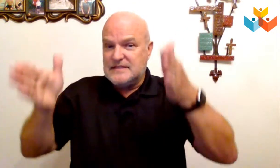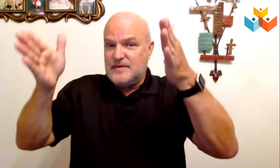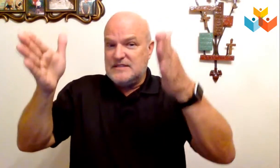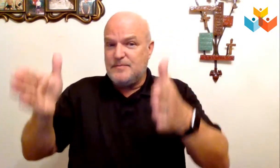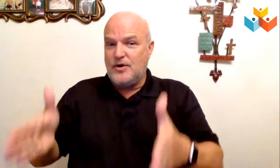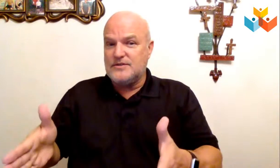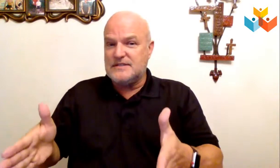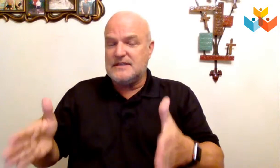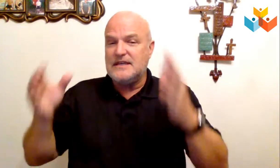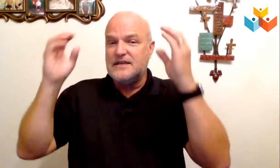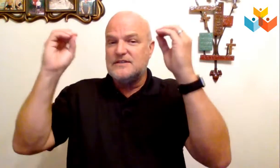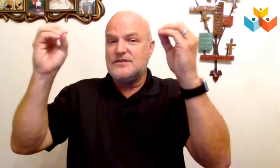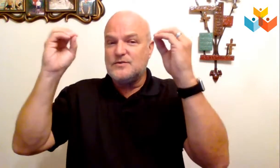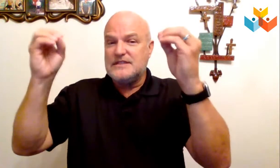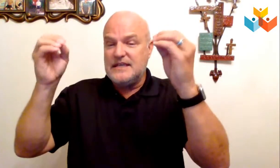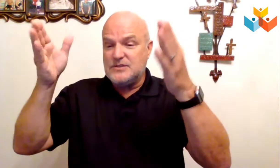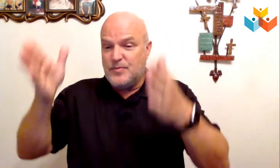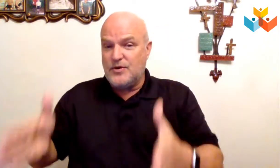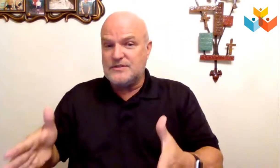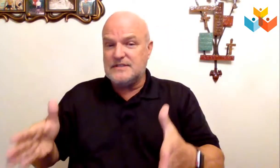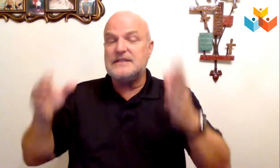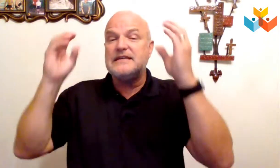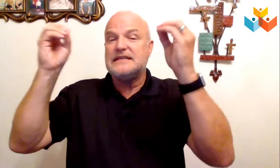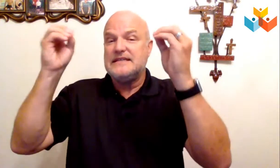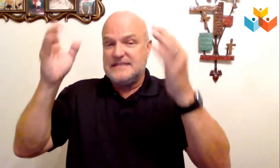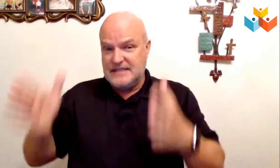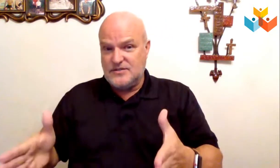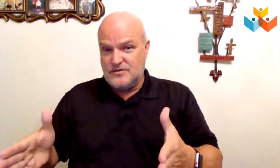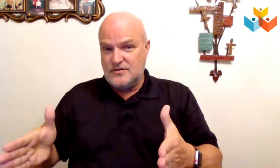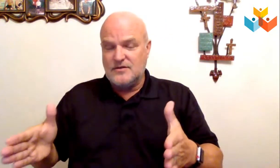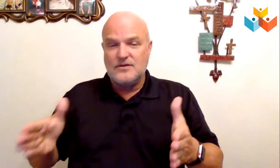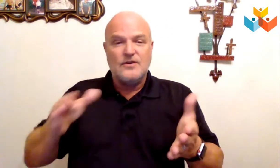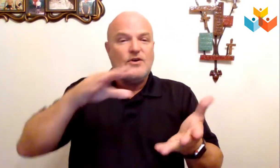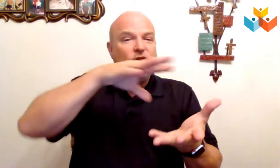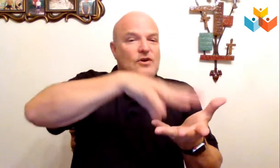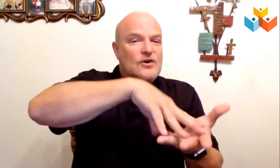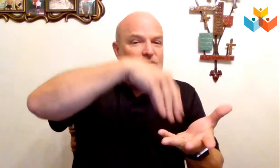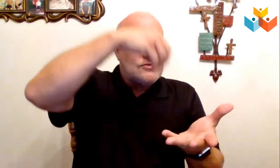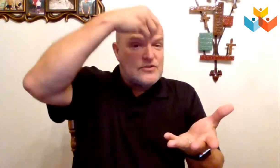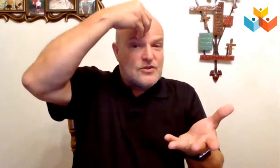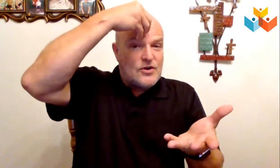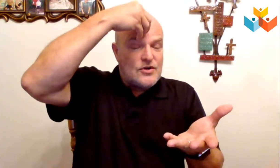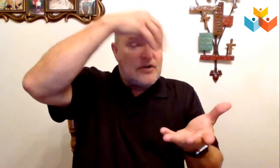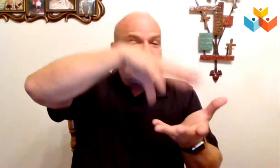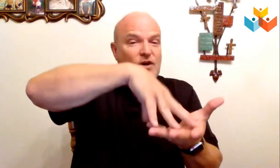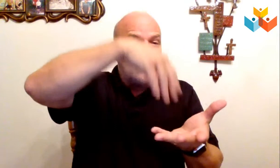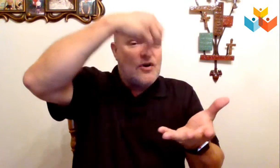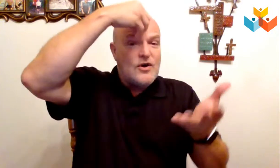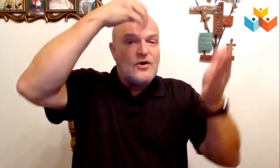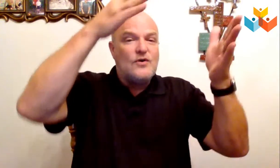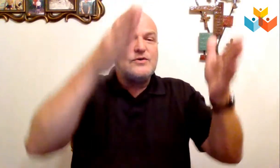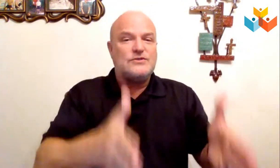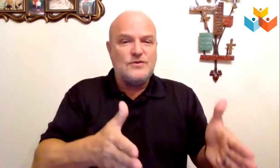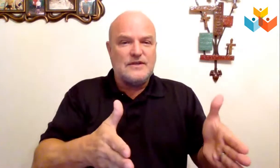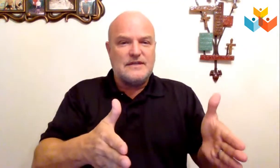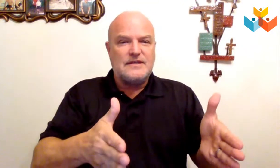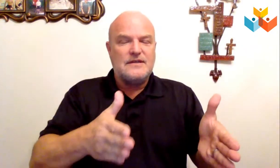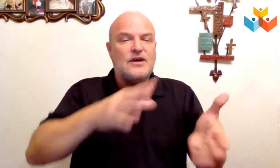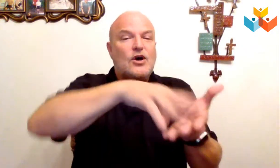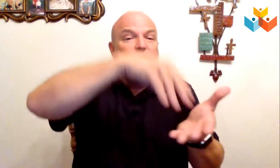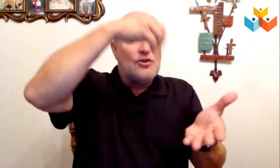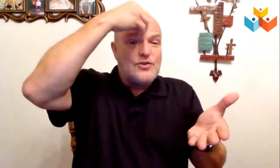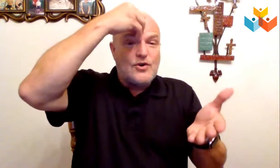So teacher, this means person. So teach, person, teacher,